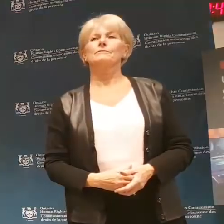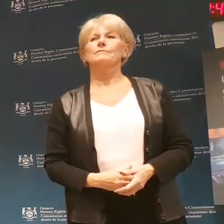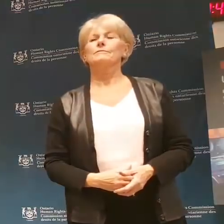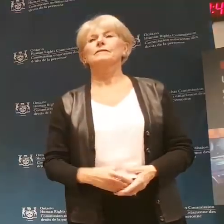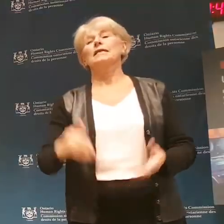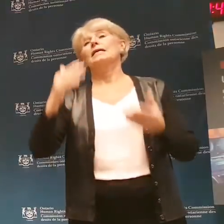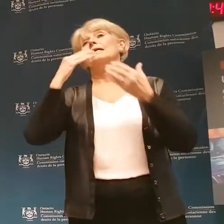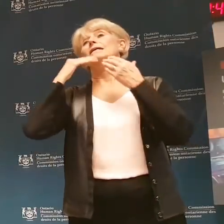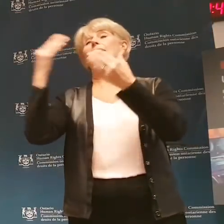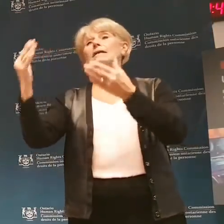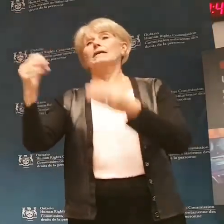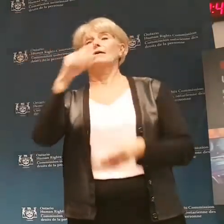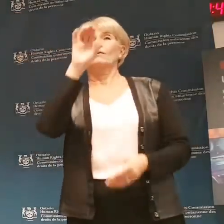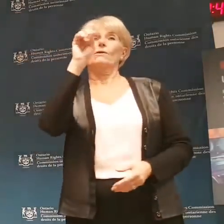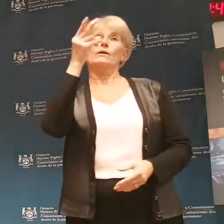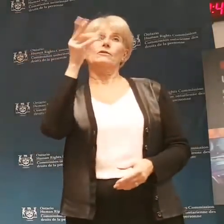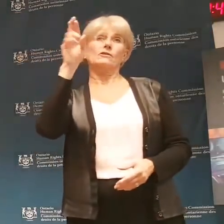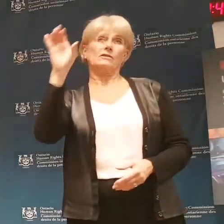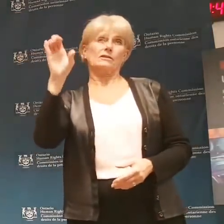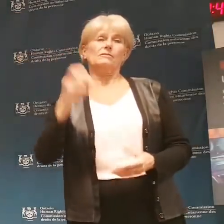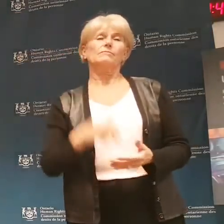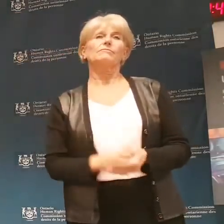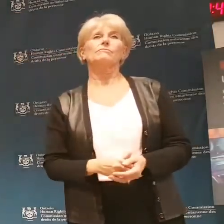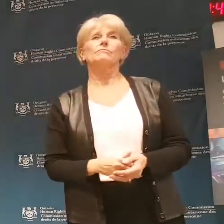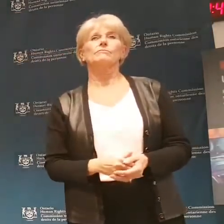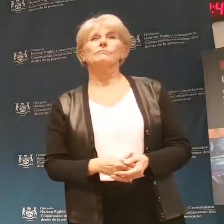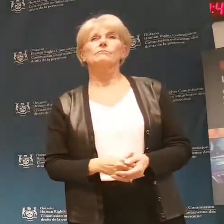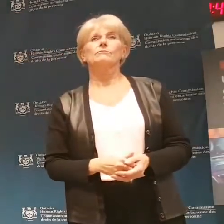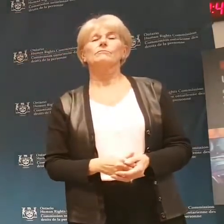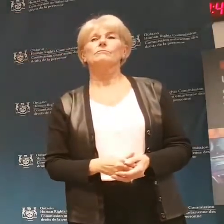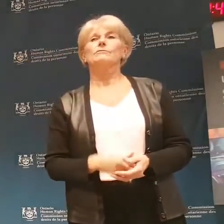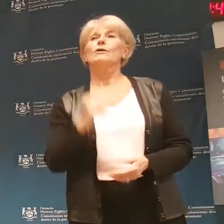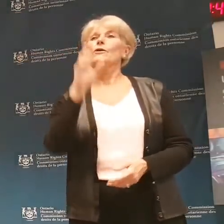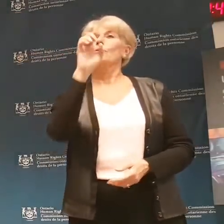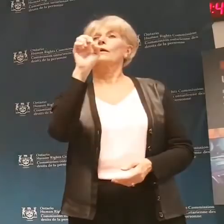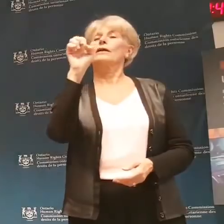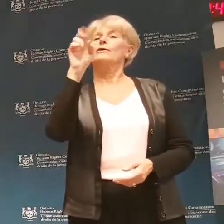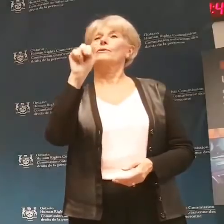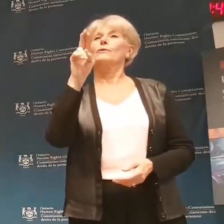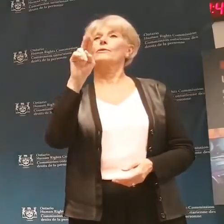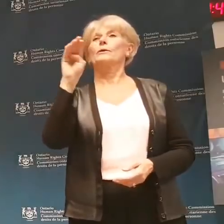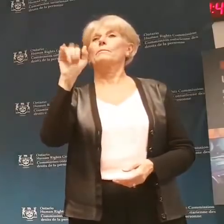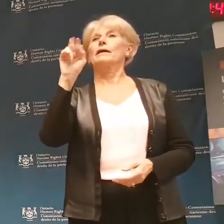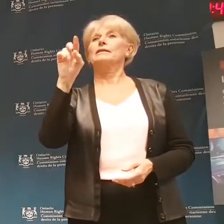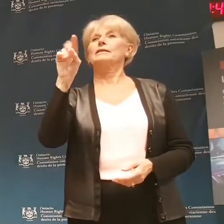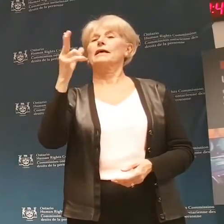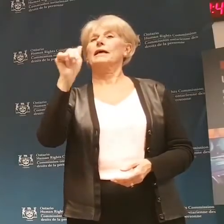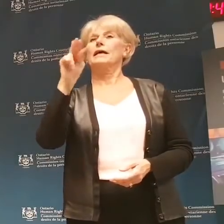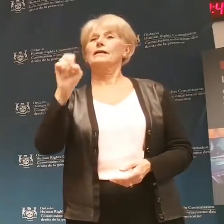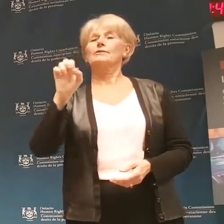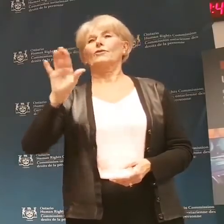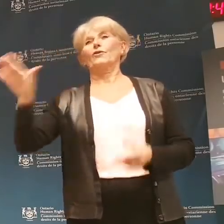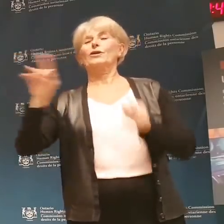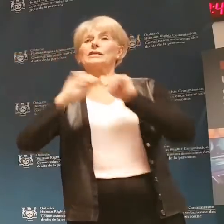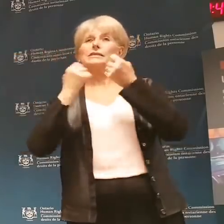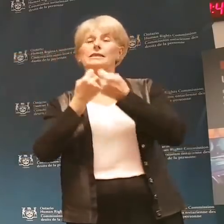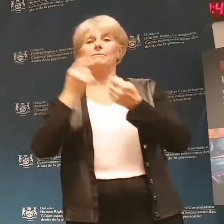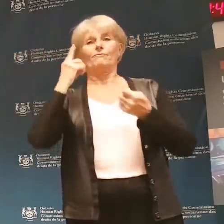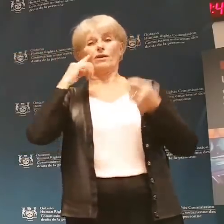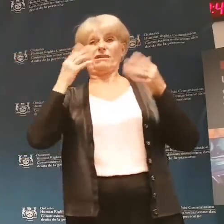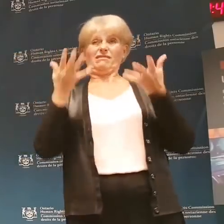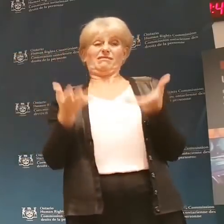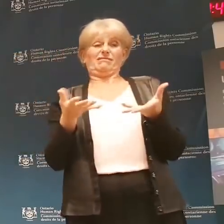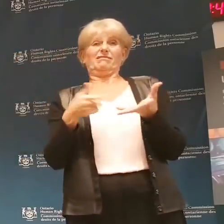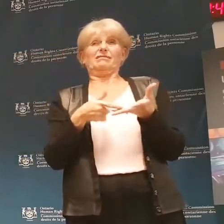Thanks to the Ontario Human Rights Commission, Renu Mandani, Chief Commissioner, and her team for this